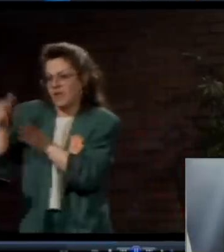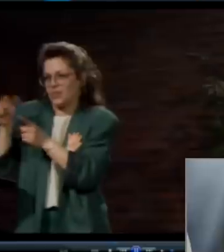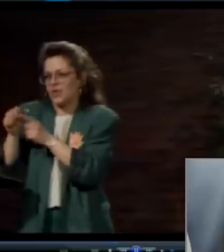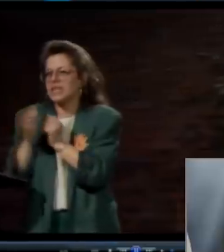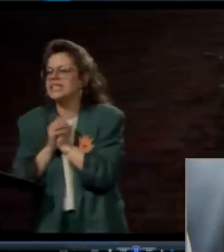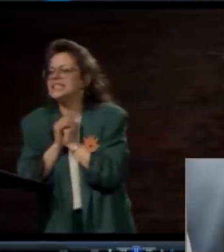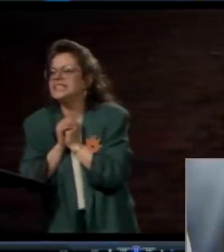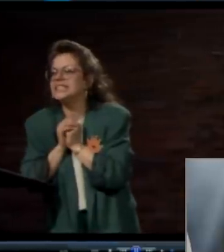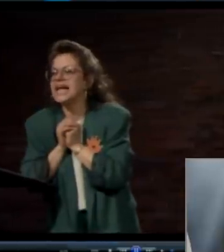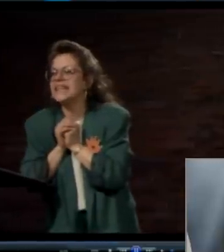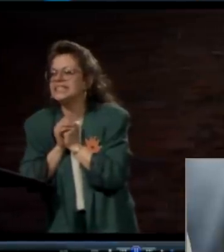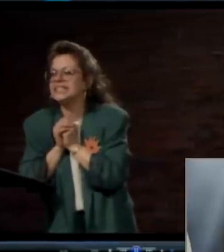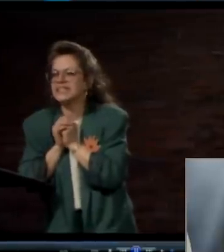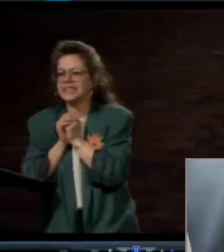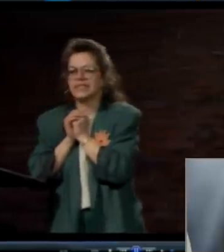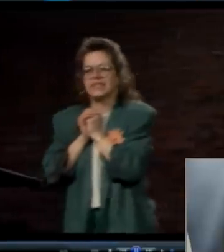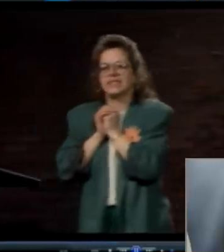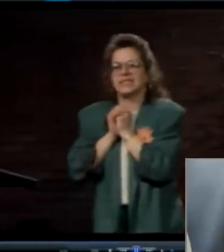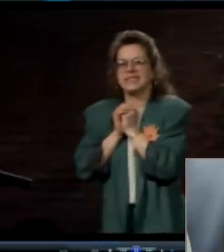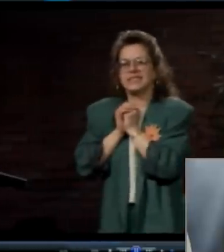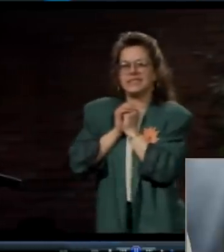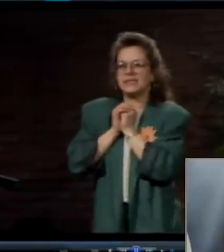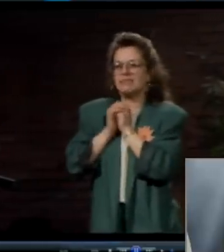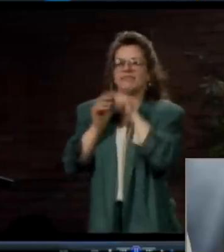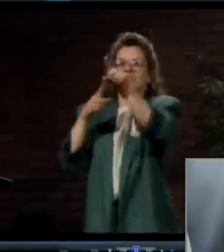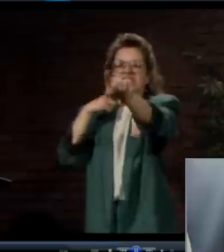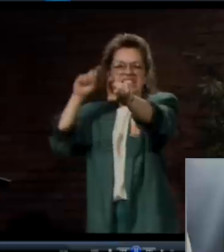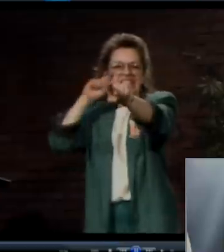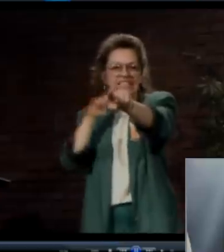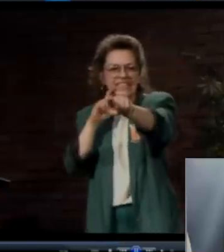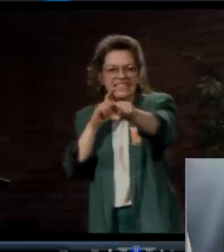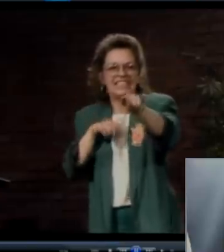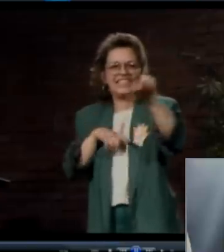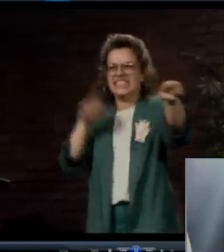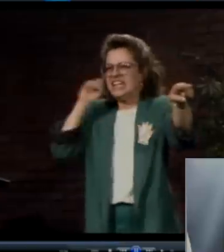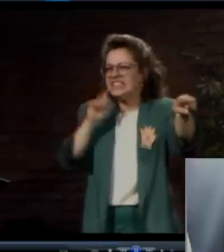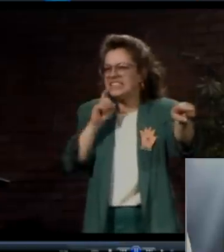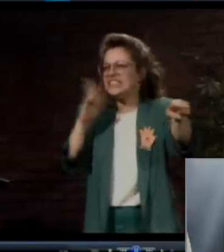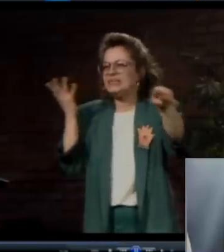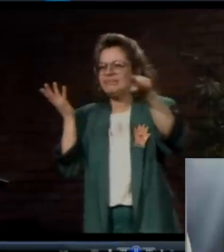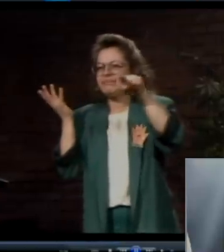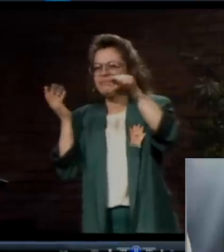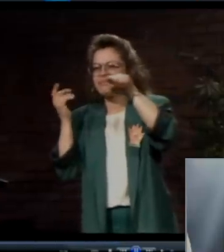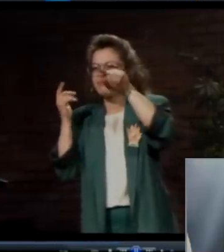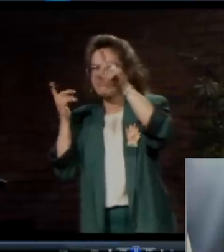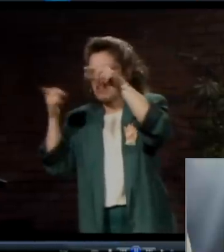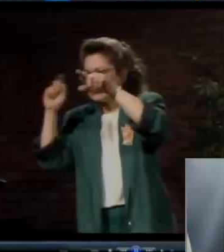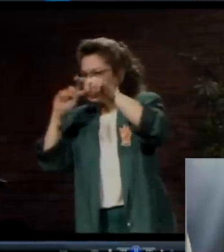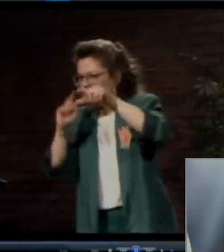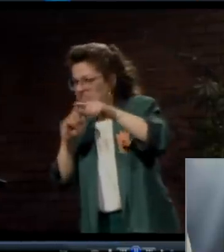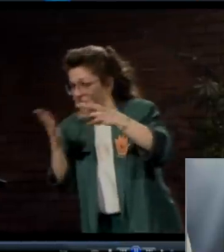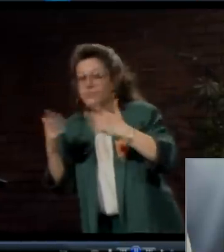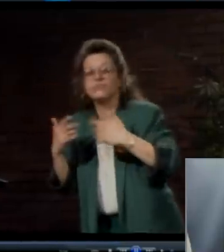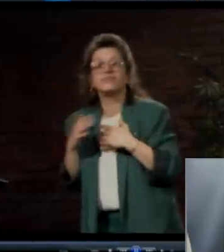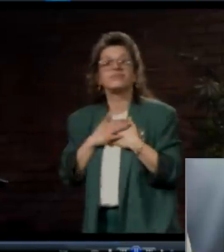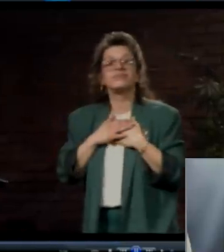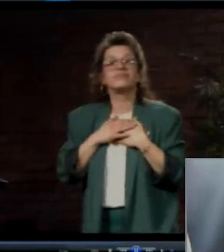right, well, let's give it the second word a shot. Wait, what do you think I said? Sex? Somebody says sex.